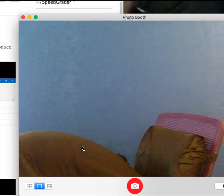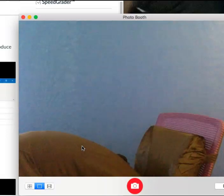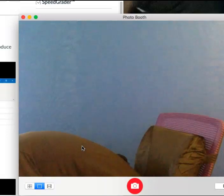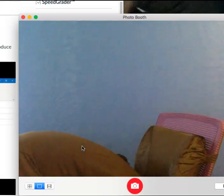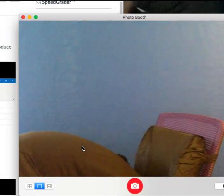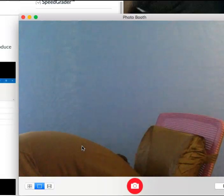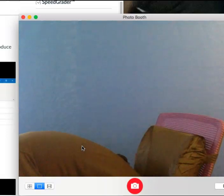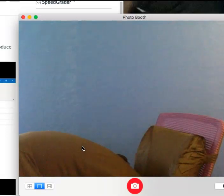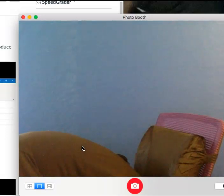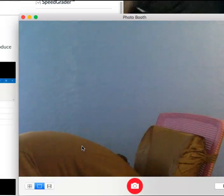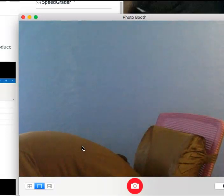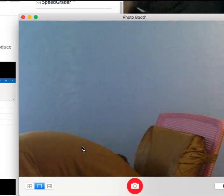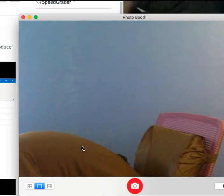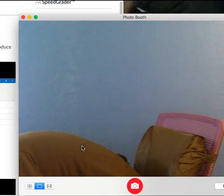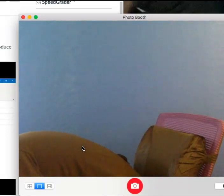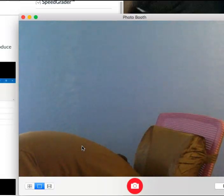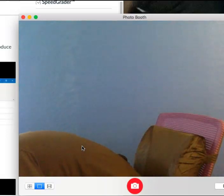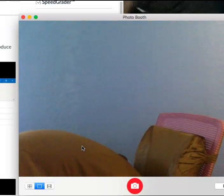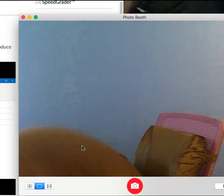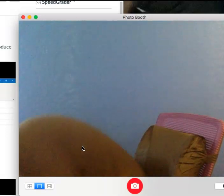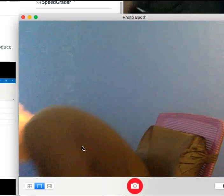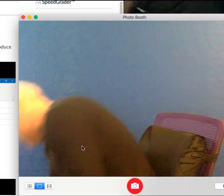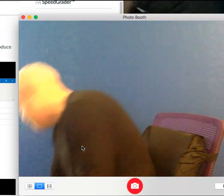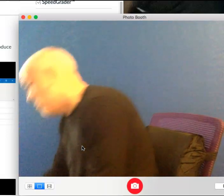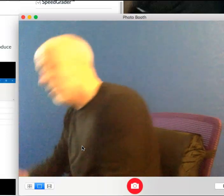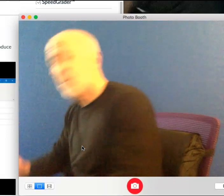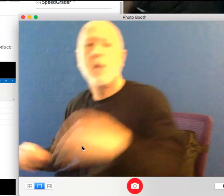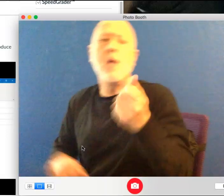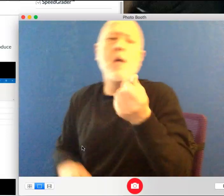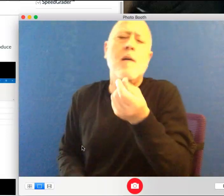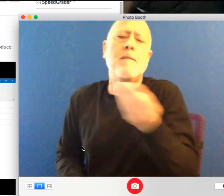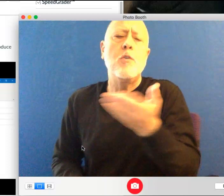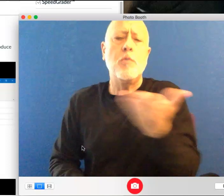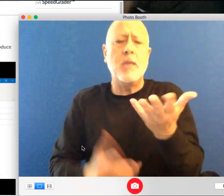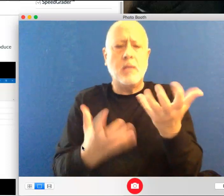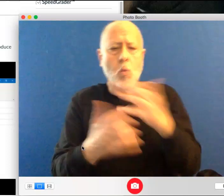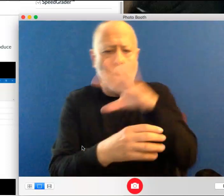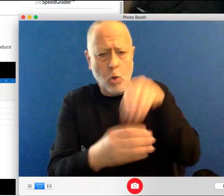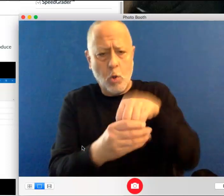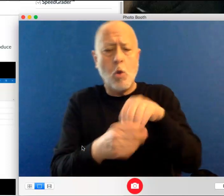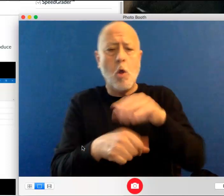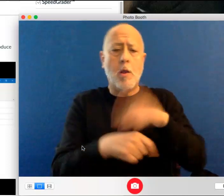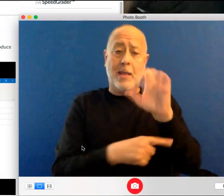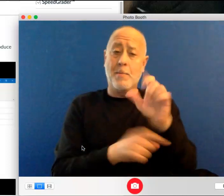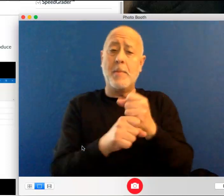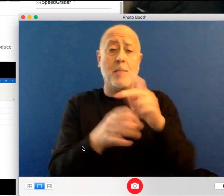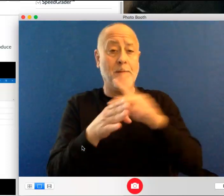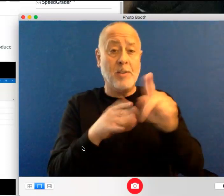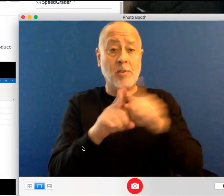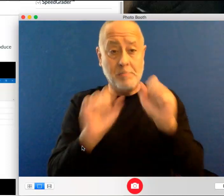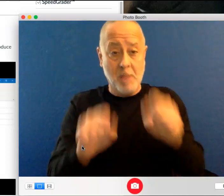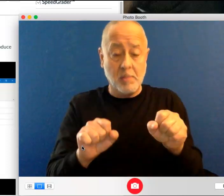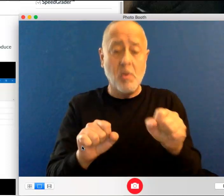So for the bottom part, there are a couple of elements I am expecting to see on your email. This will make it as professional as possible and clear for them to